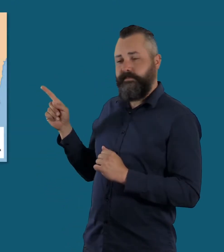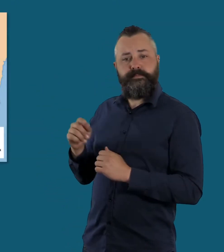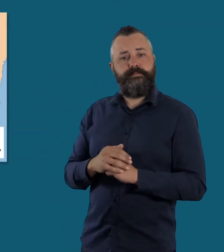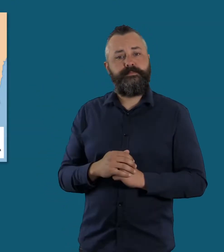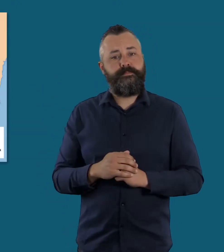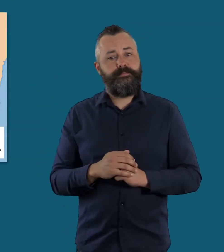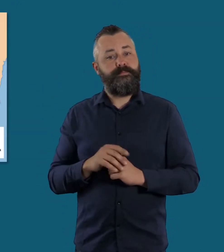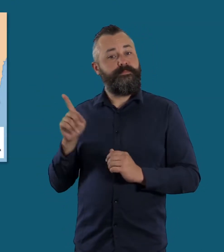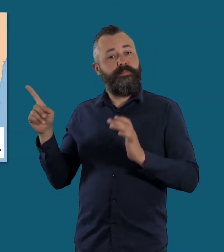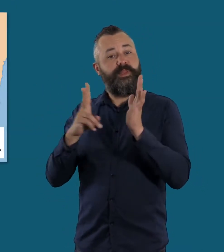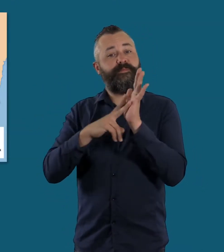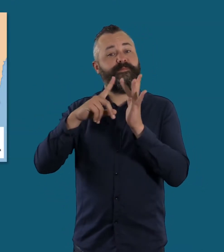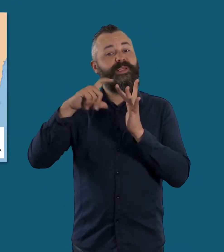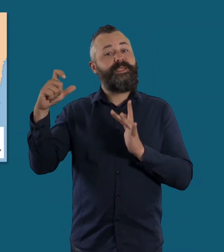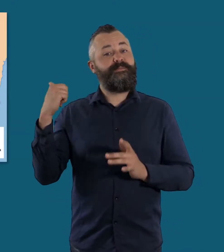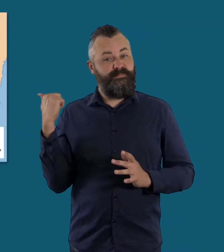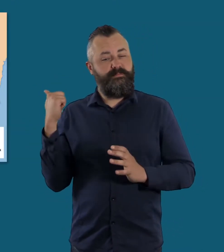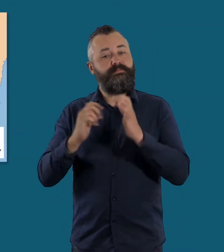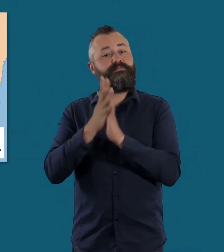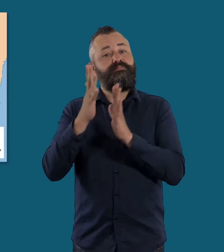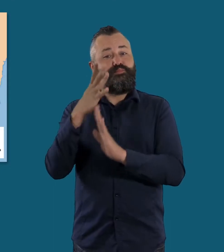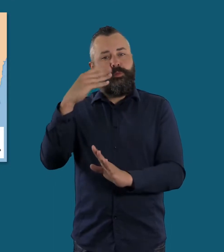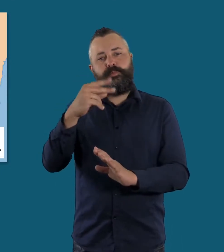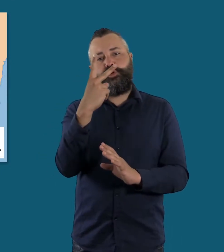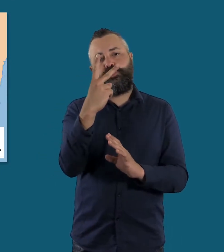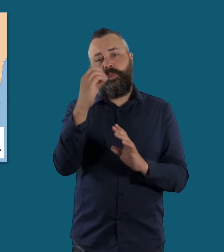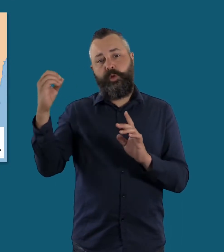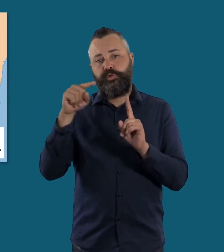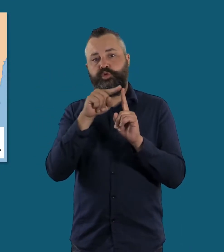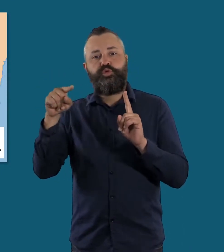This is a map of major bushfires in Victoria in the 2000s.